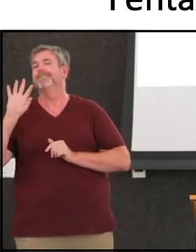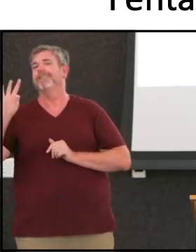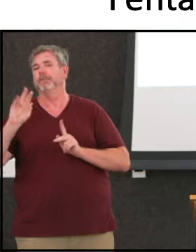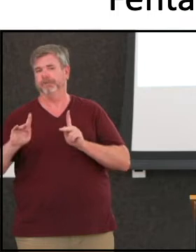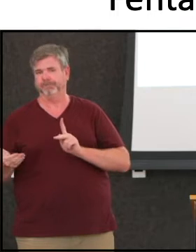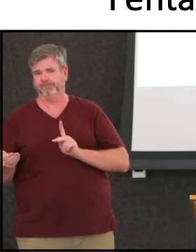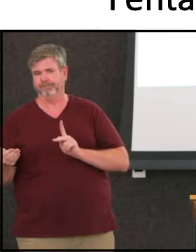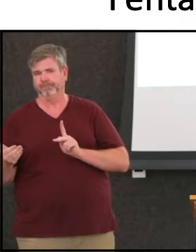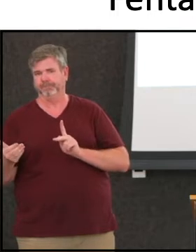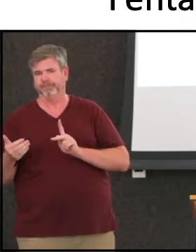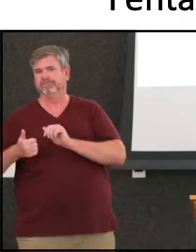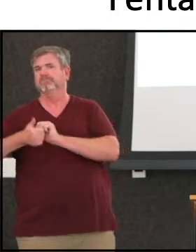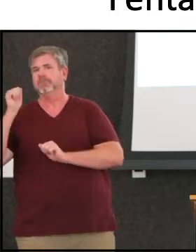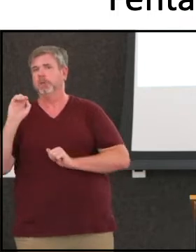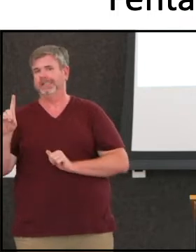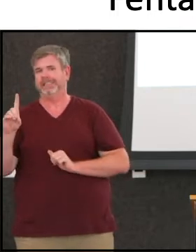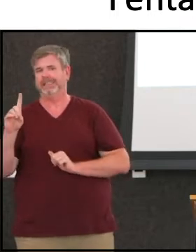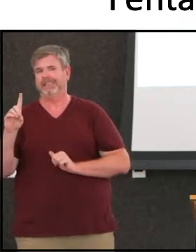overdoses related to fentanyl.